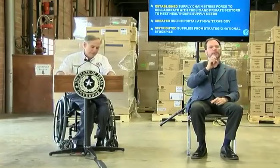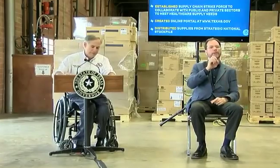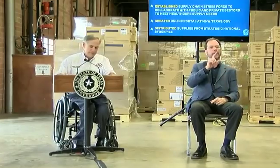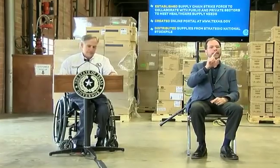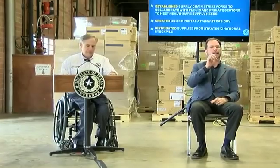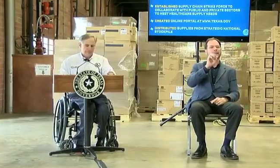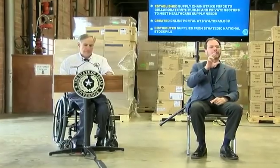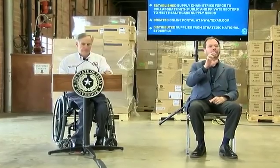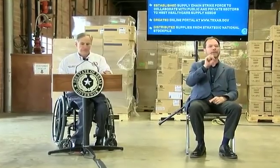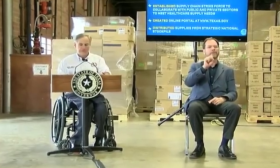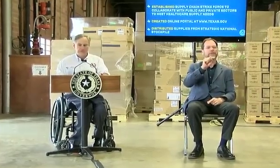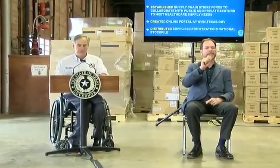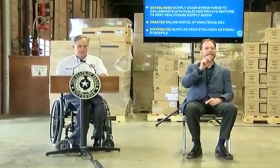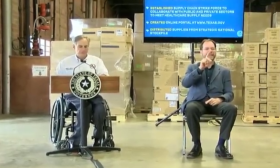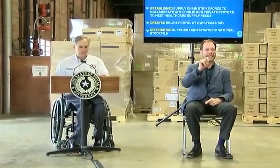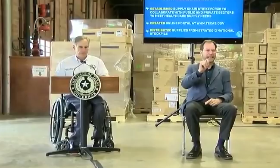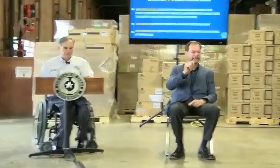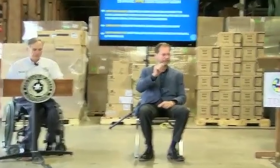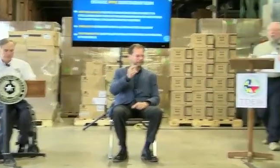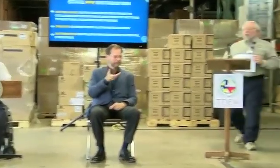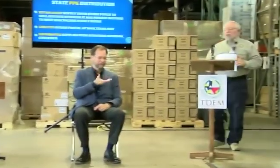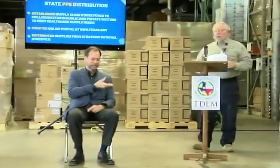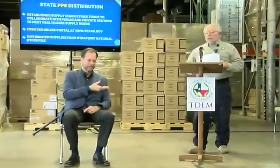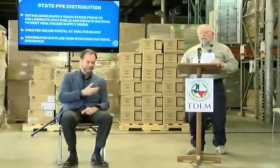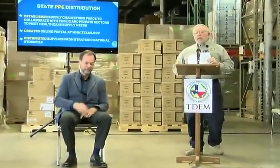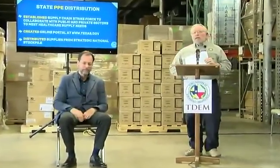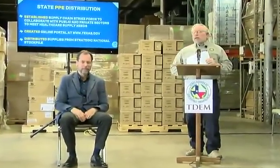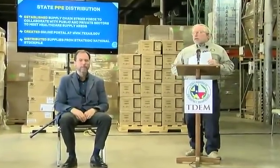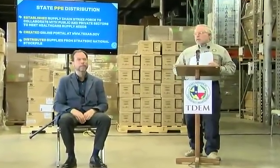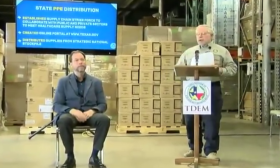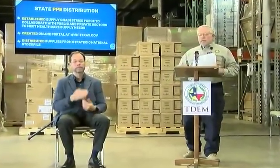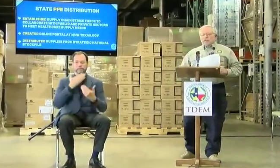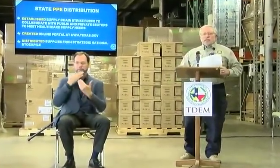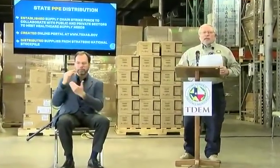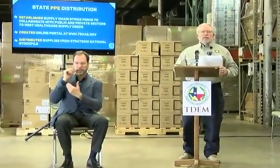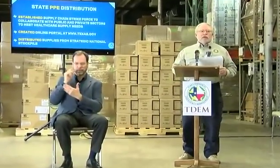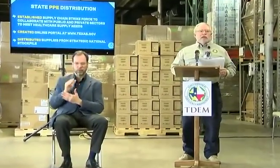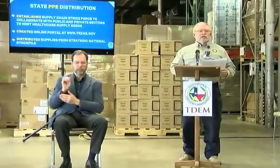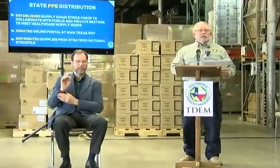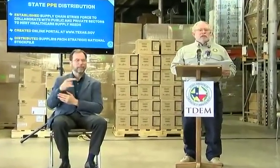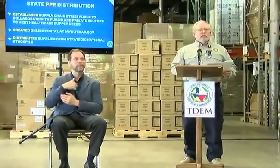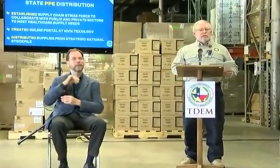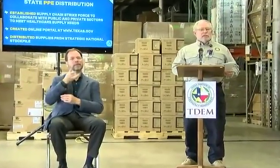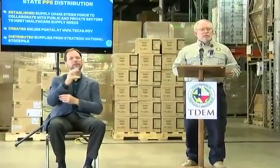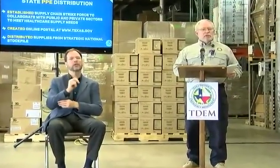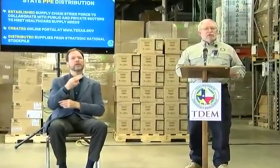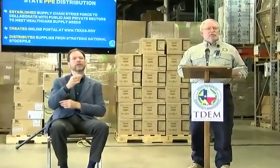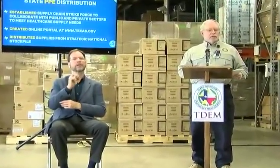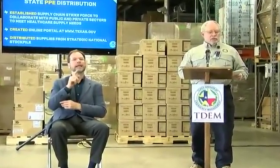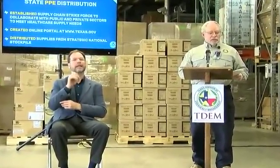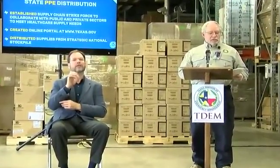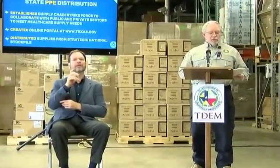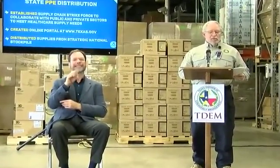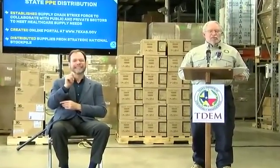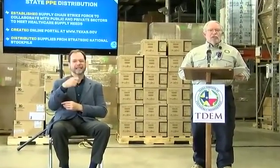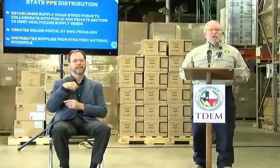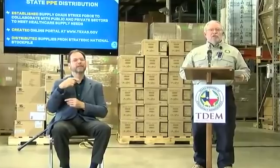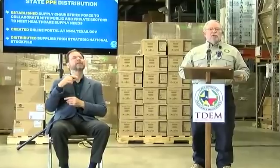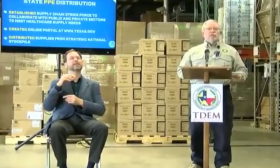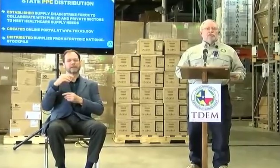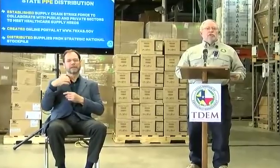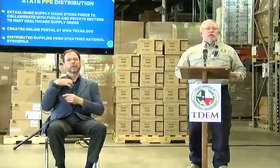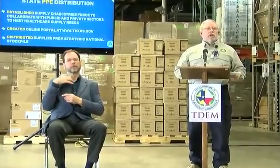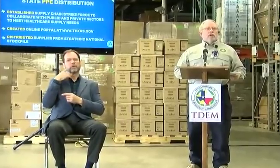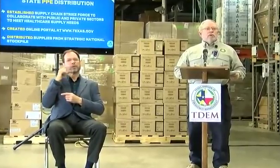Thank you, Governor Abbott. I'm John Hellerstadt. I'm the Commissioner for the Texas Department of State